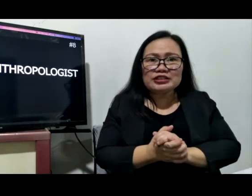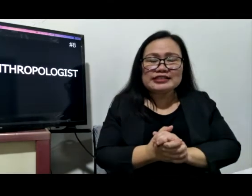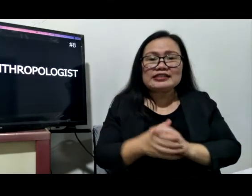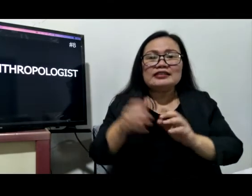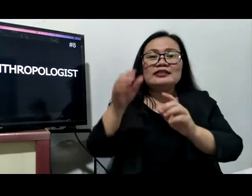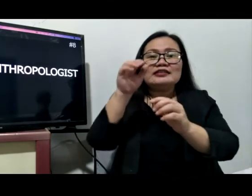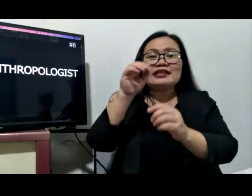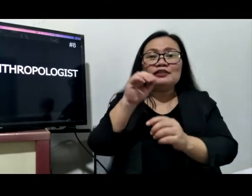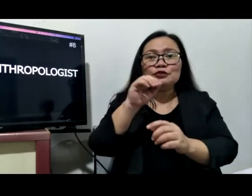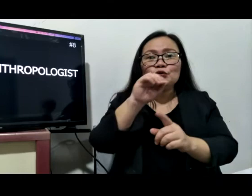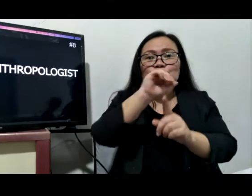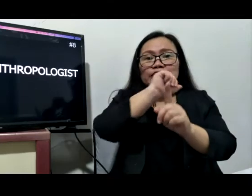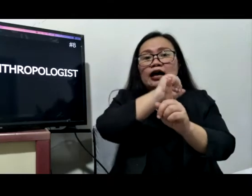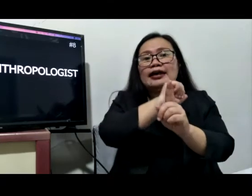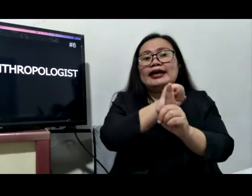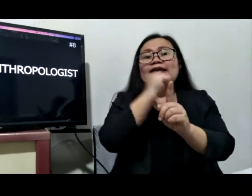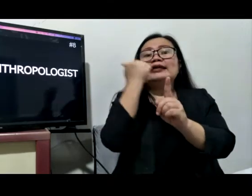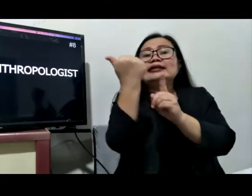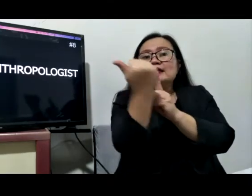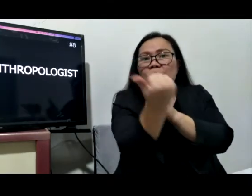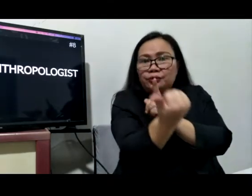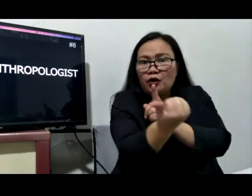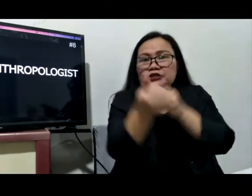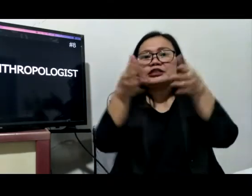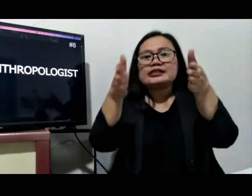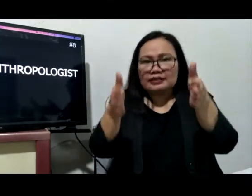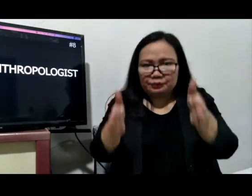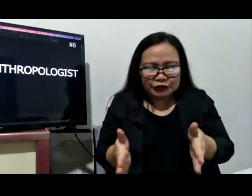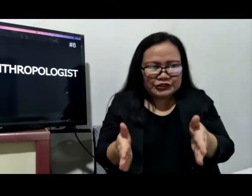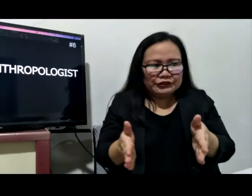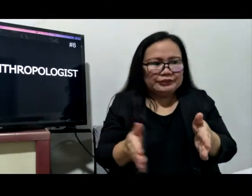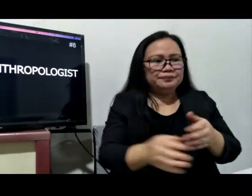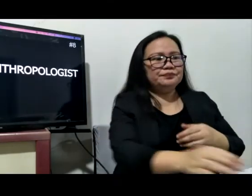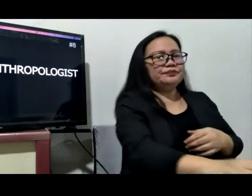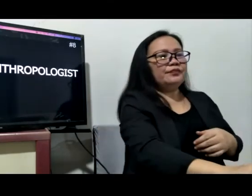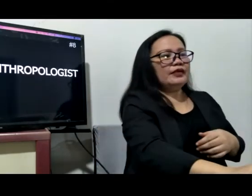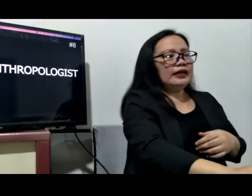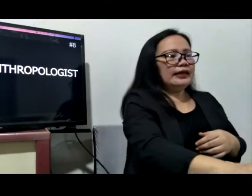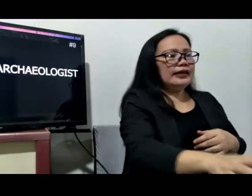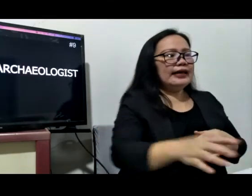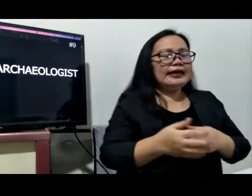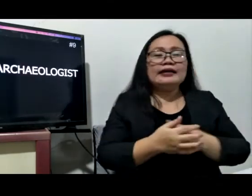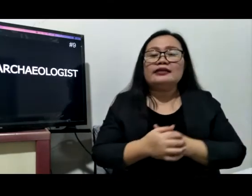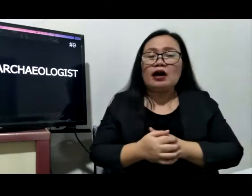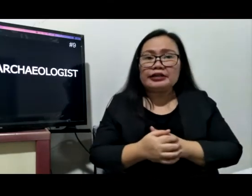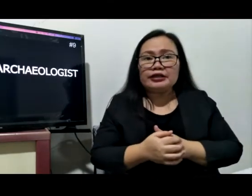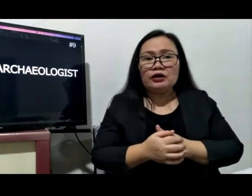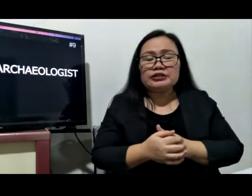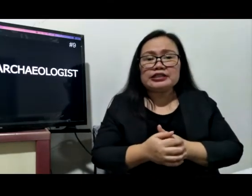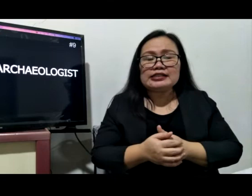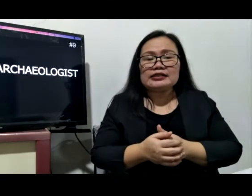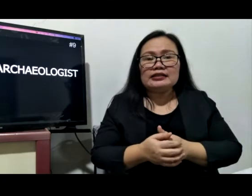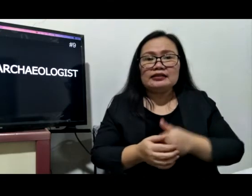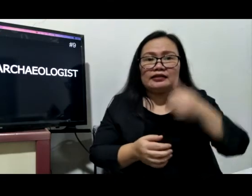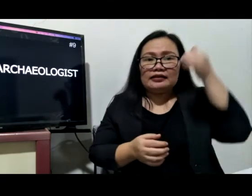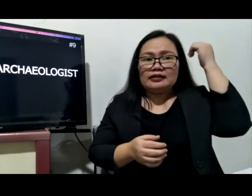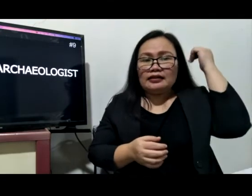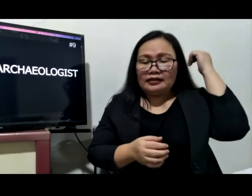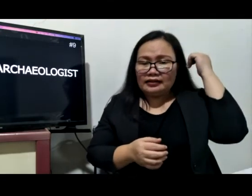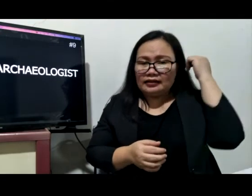anthropologist, sign for culture. A, anthropologist, then person. And then archaeologist,